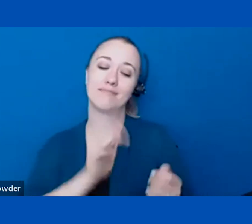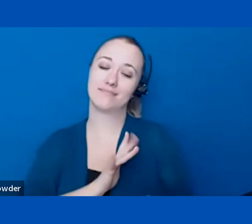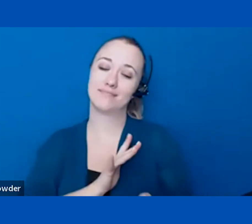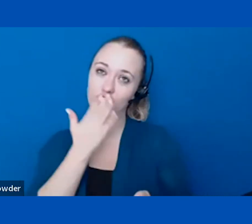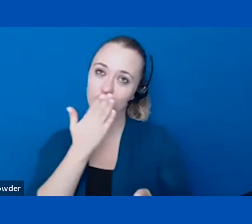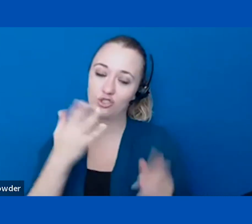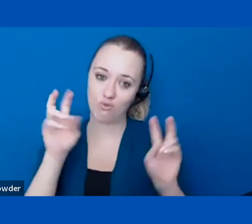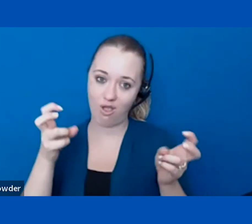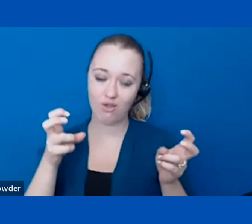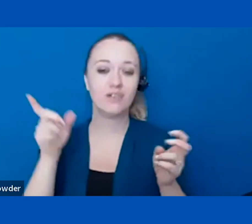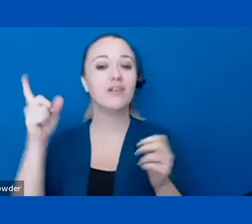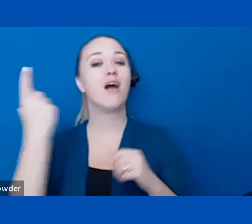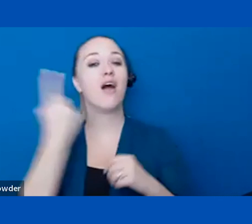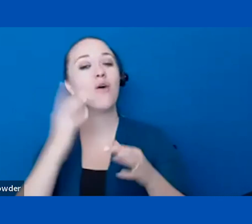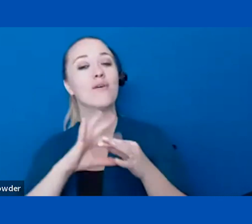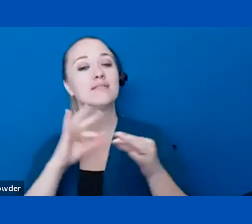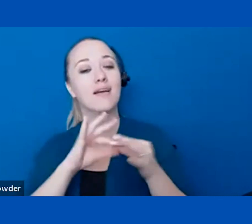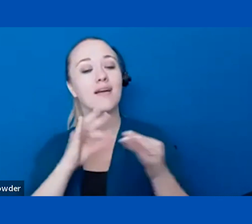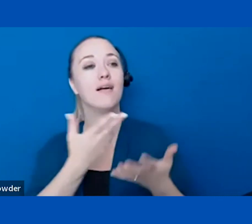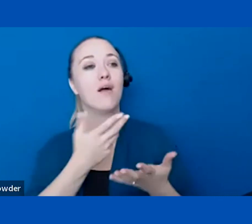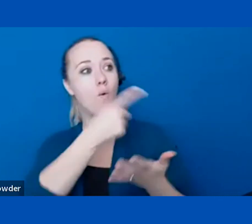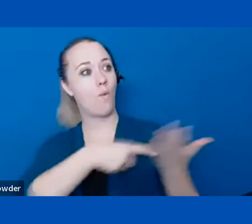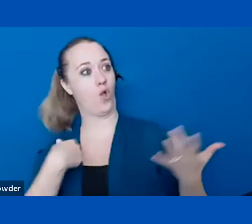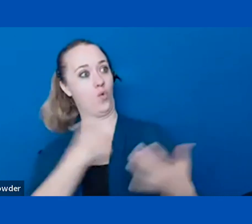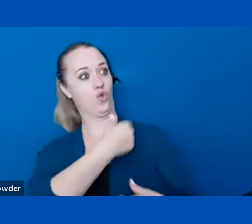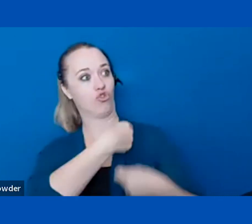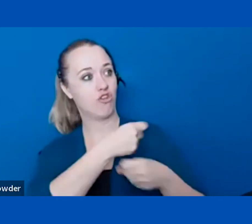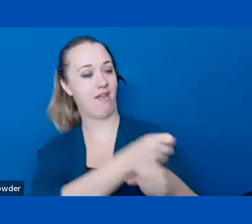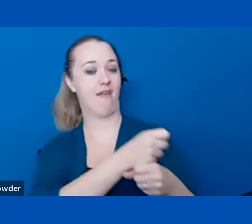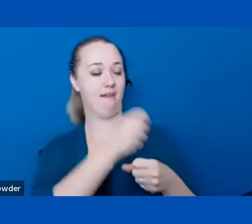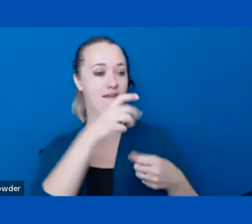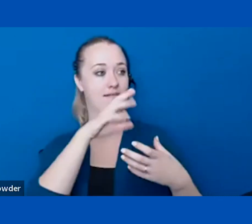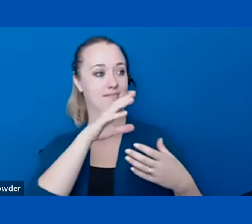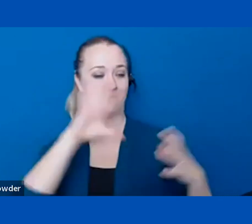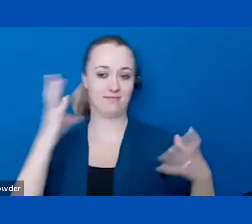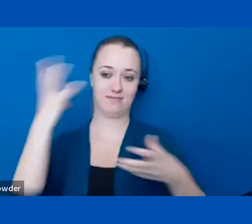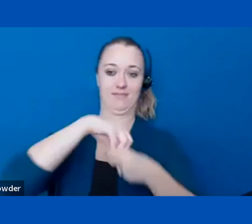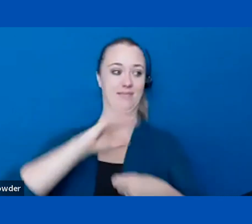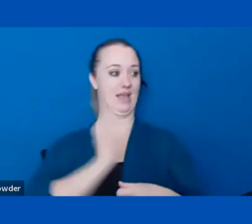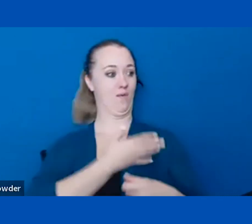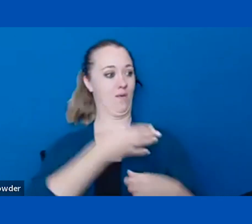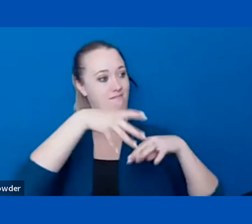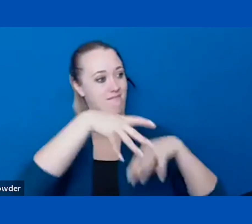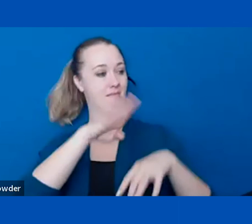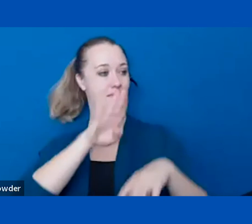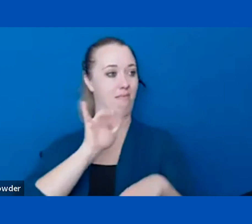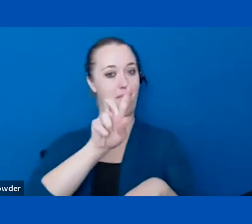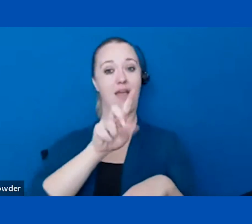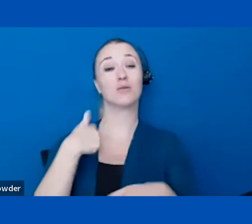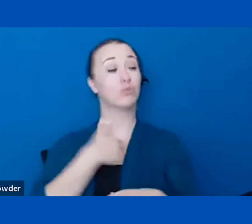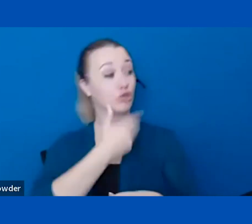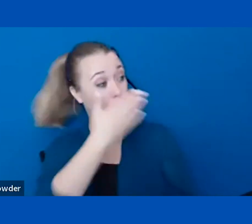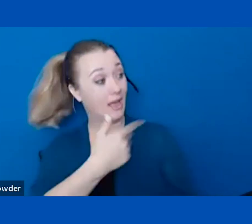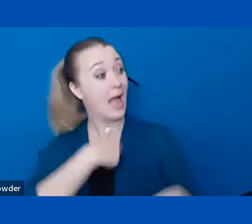so he always said, in terms of like what we were creating and our band and everything like that, you know, we're great, we have a lot of potential,